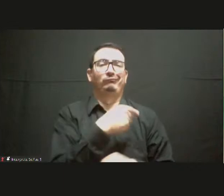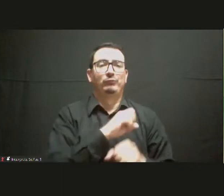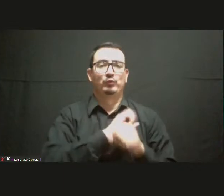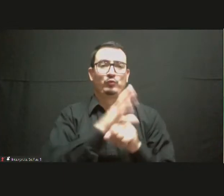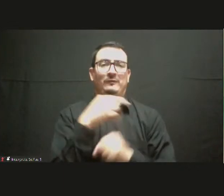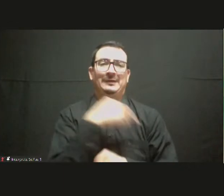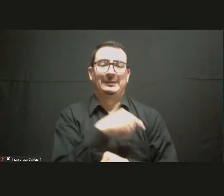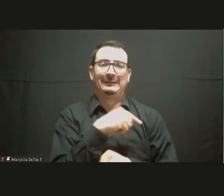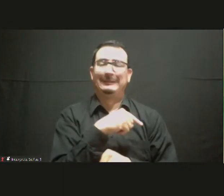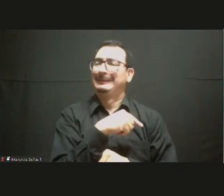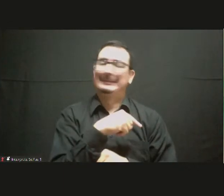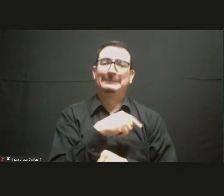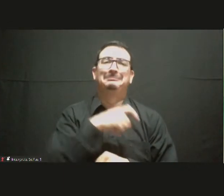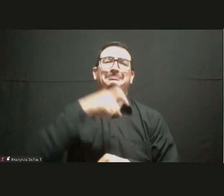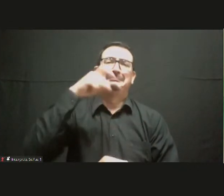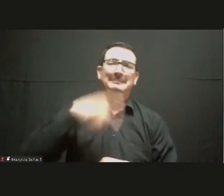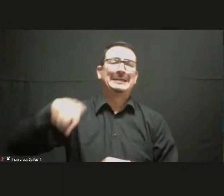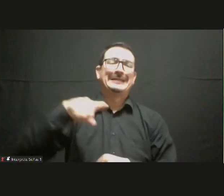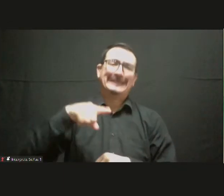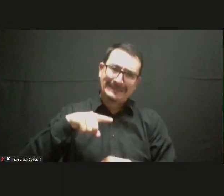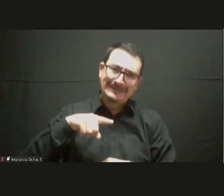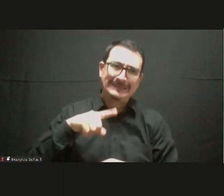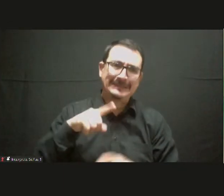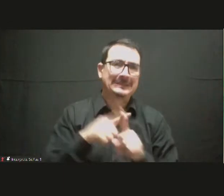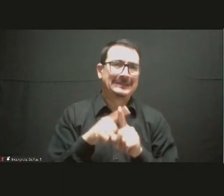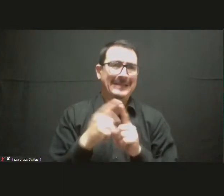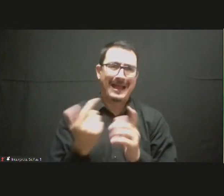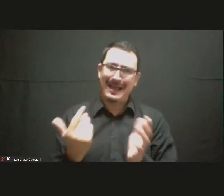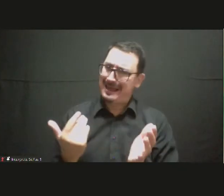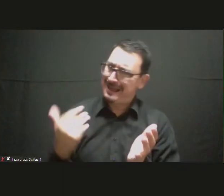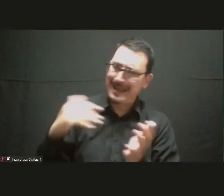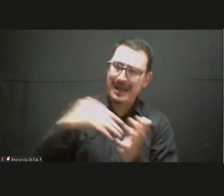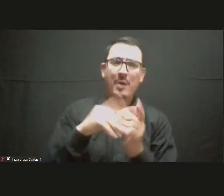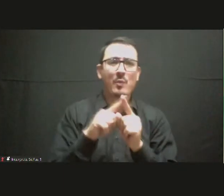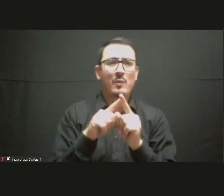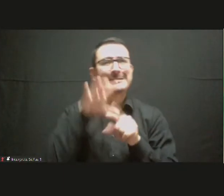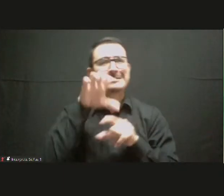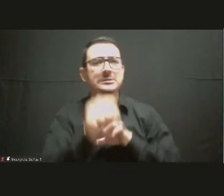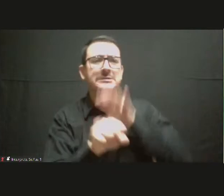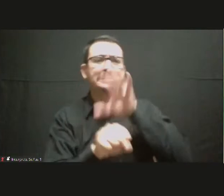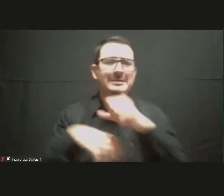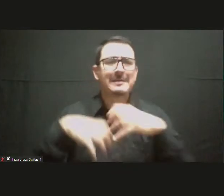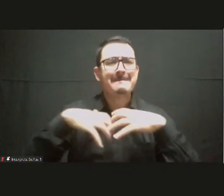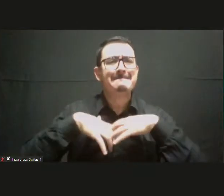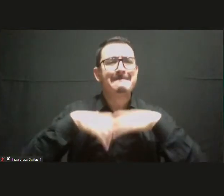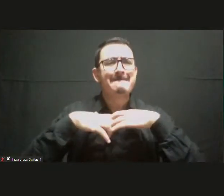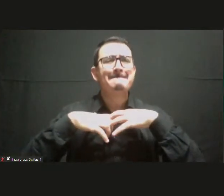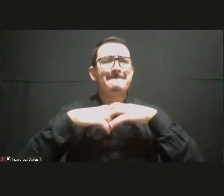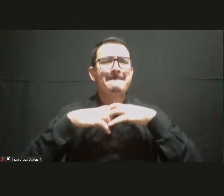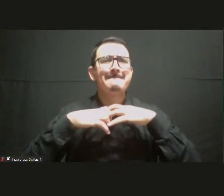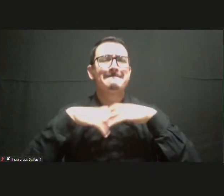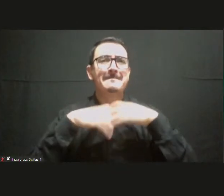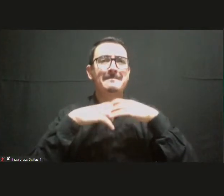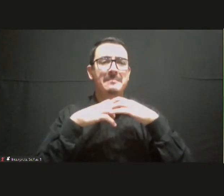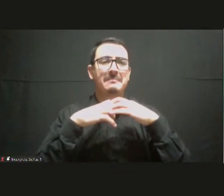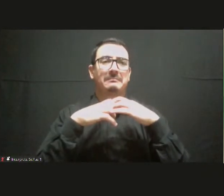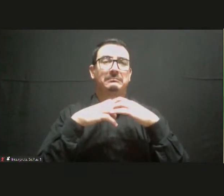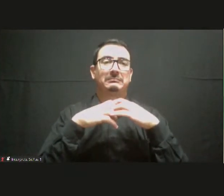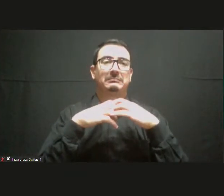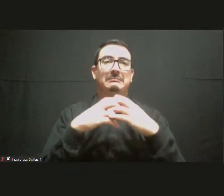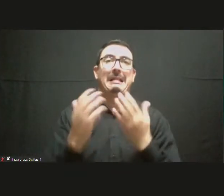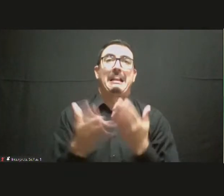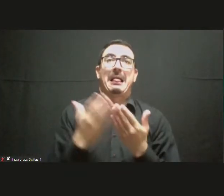not expected until 2023 or even maybe later. So this is